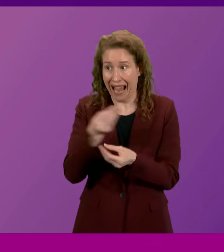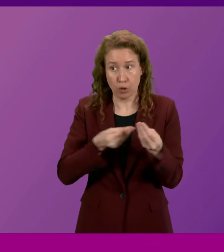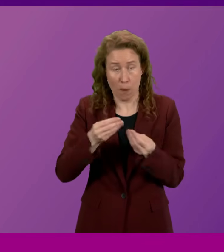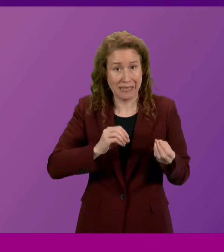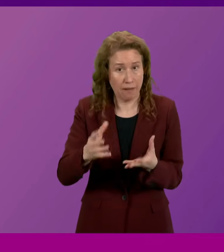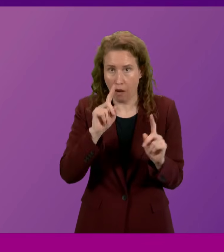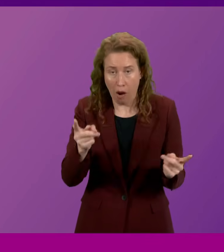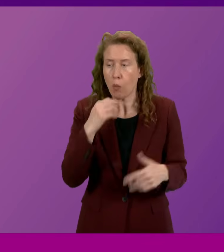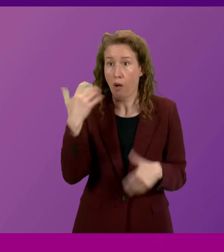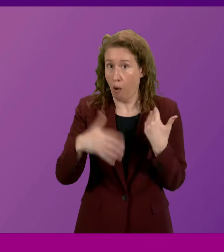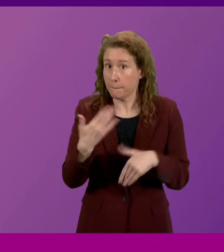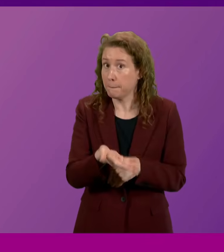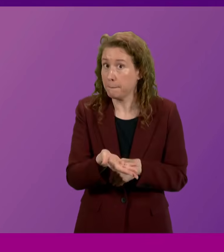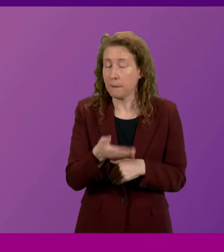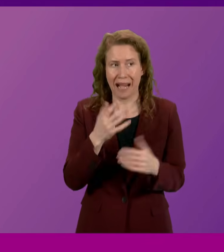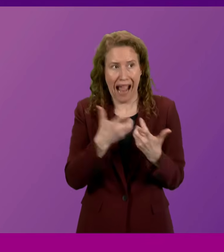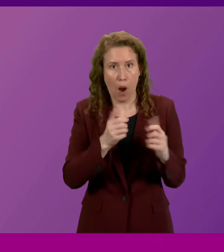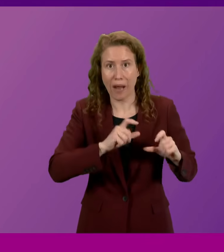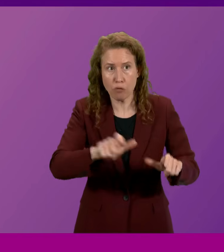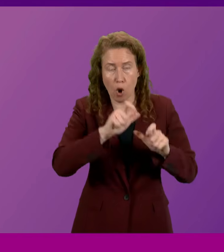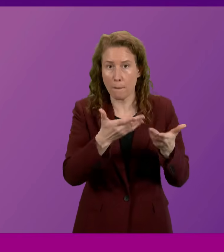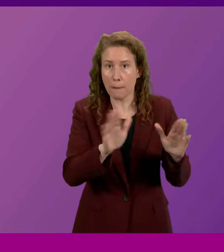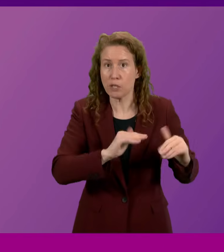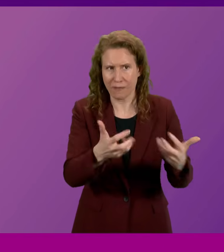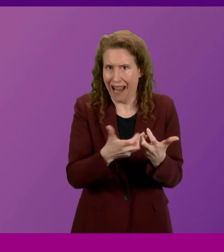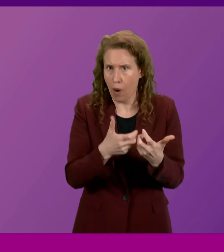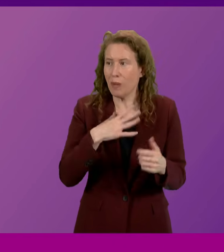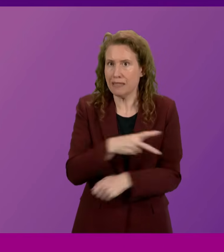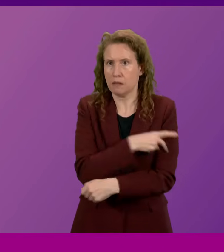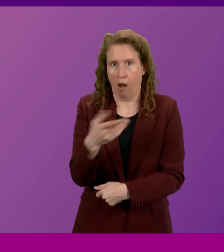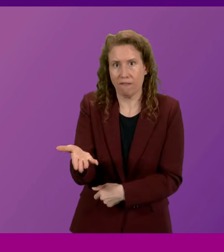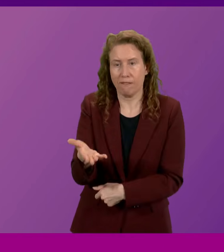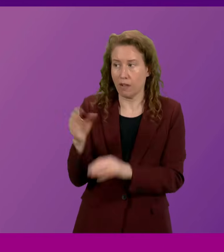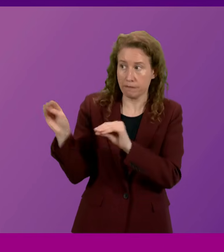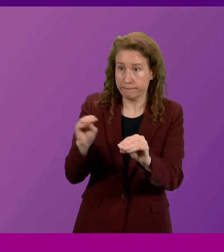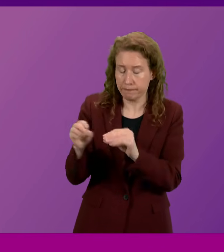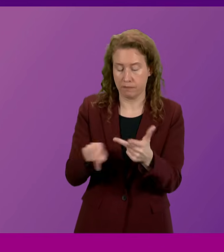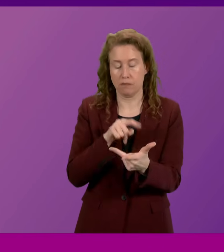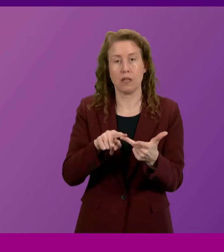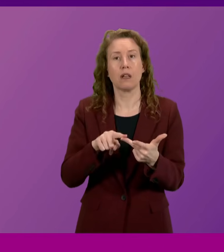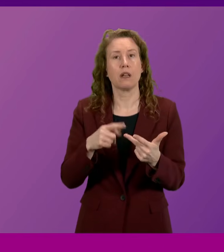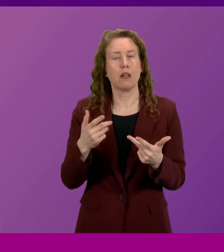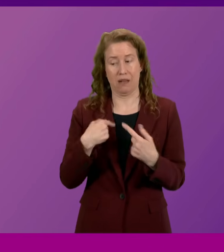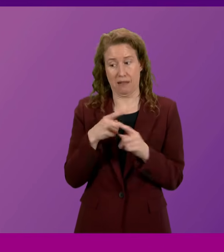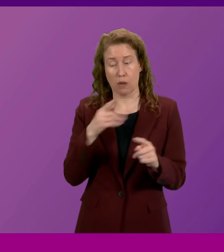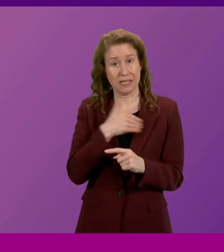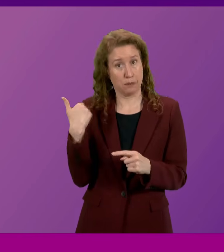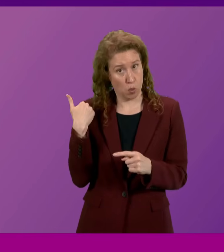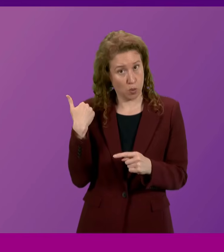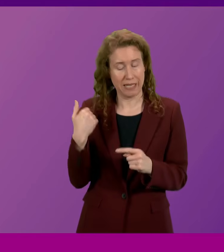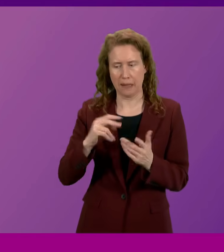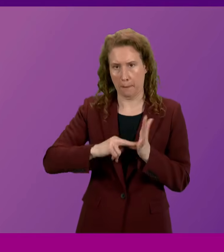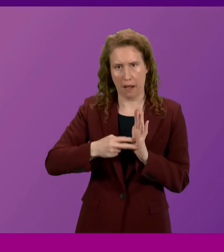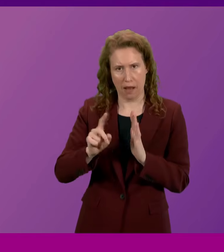and real difficulty in sustaining our public services. We have taken forward the steps that were announced this morning